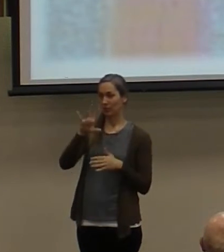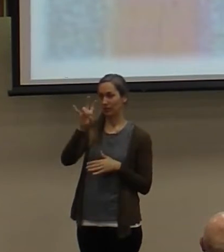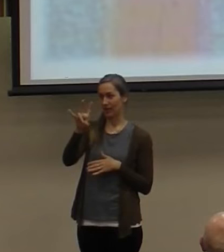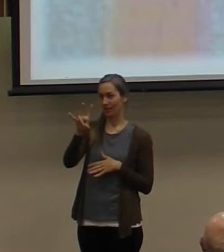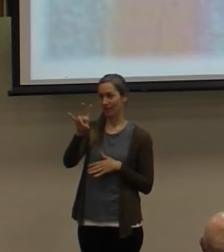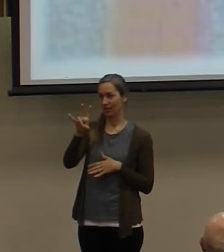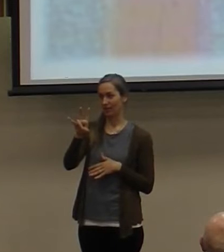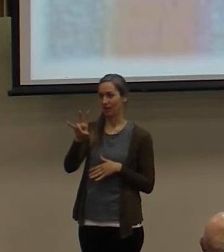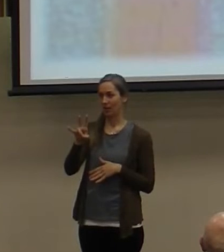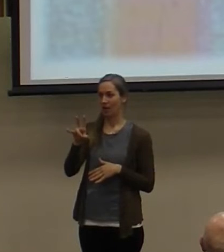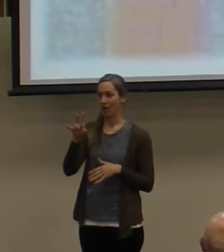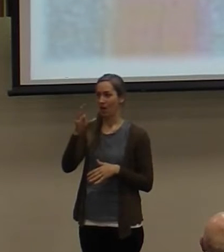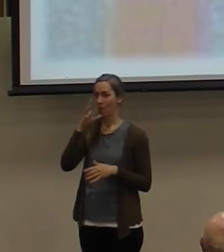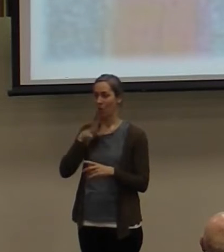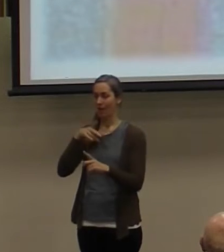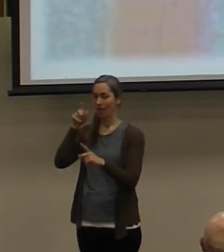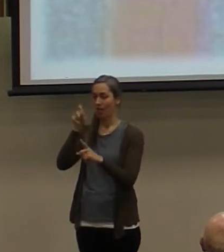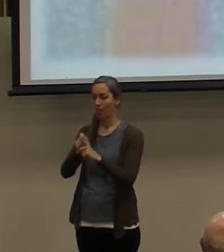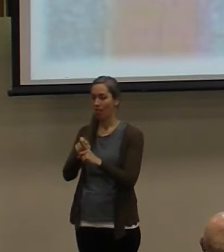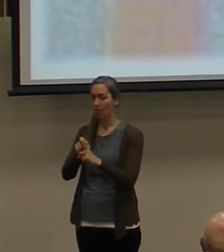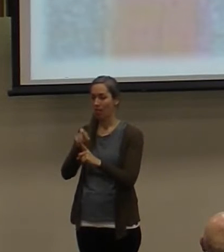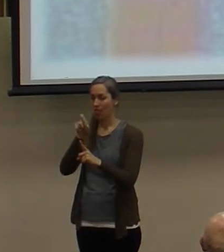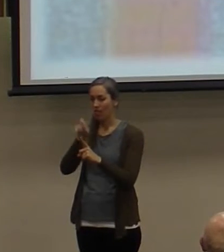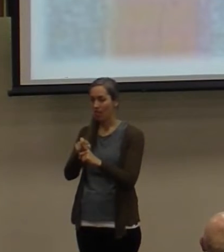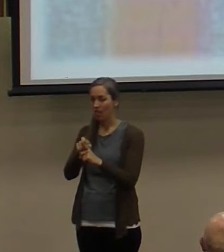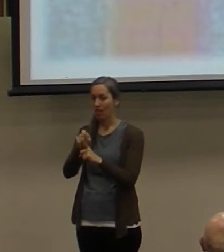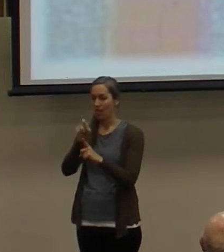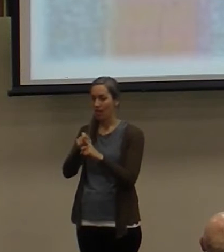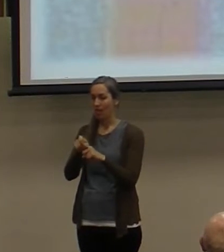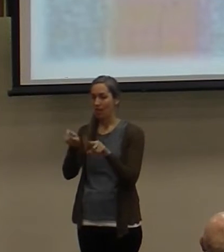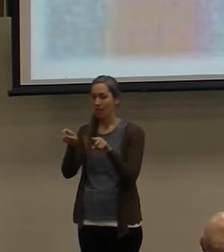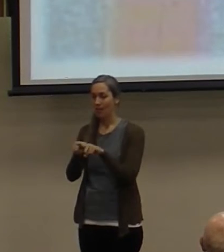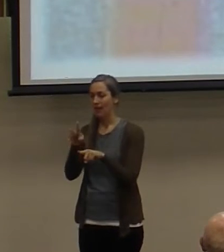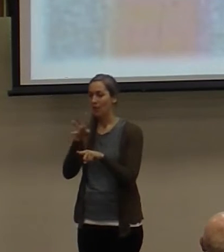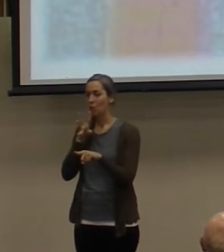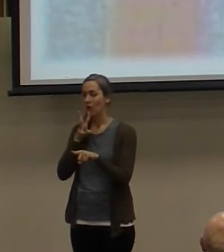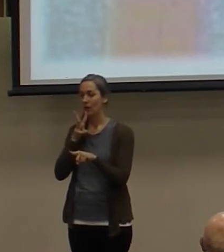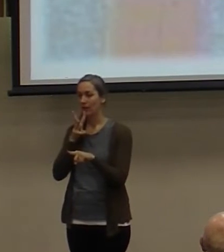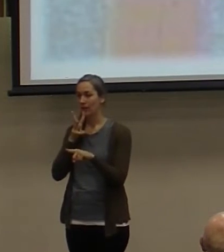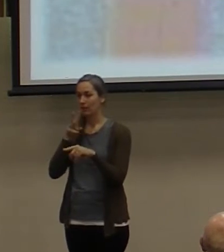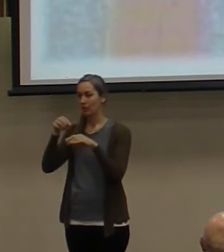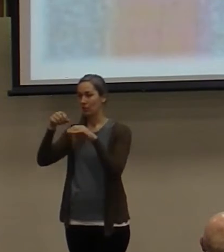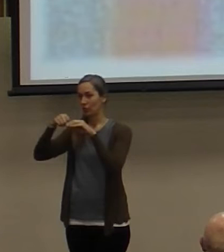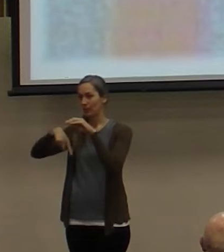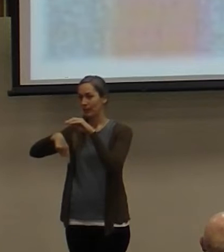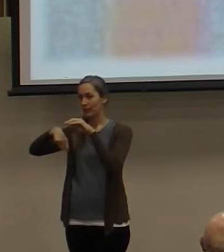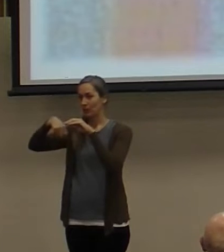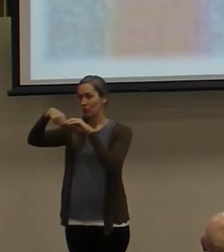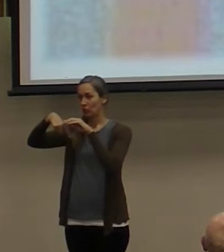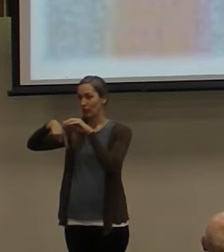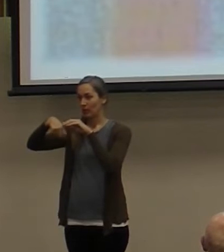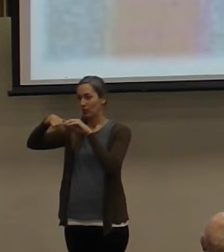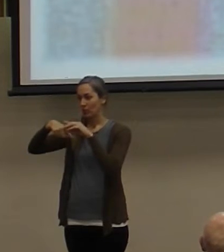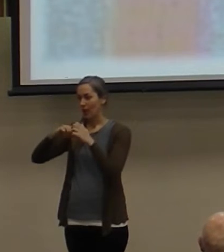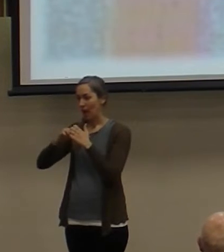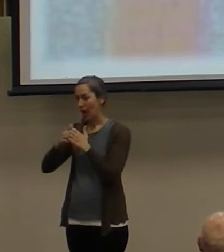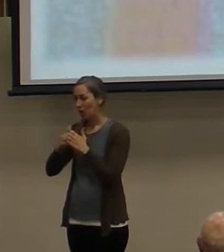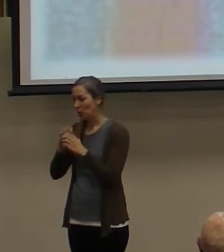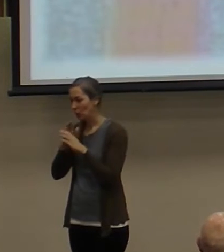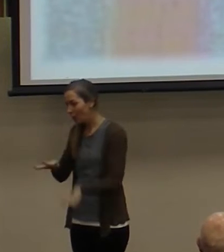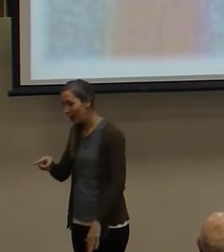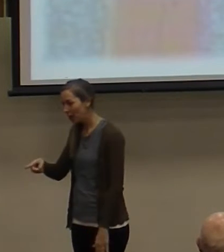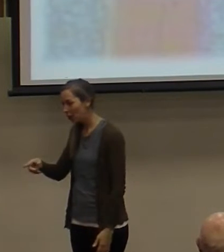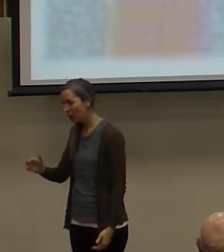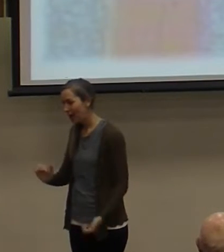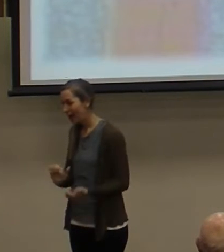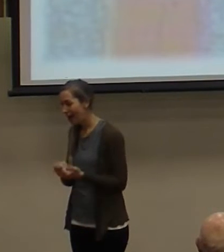like water going drip, drip, drip on a rainy day. How can you keep her quiet? Same guy said the same thing.